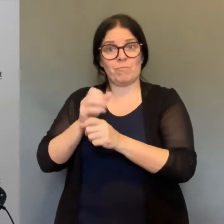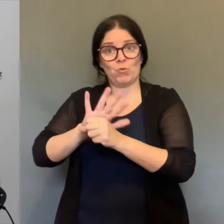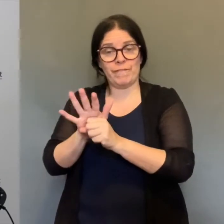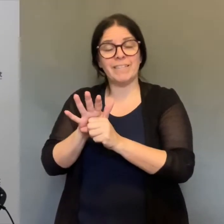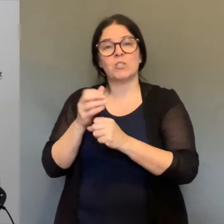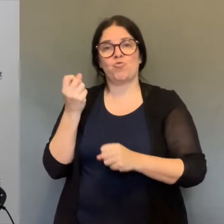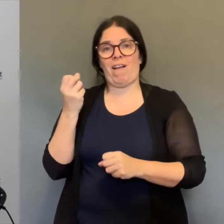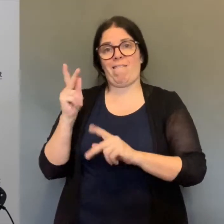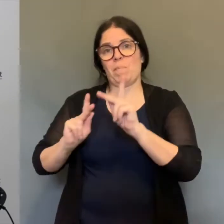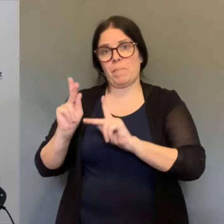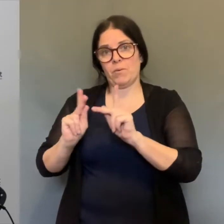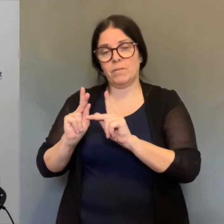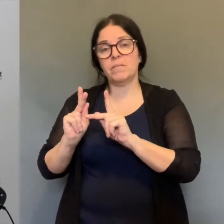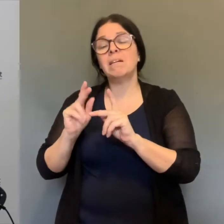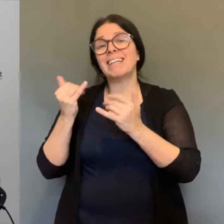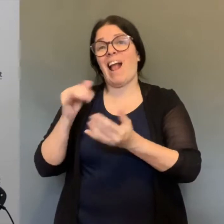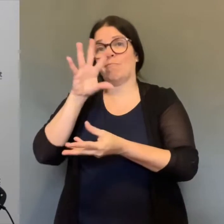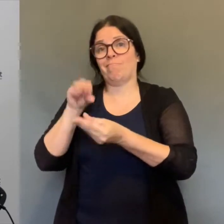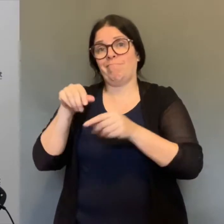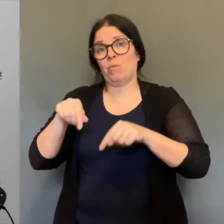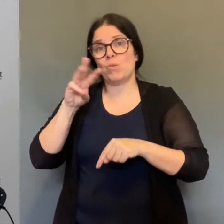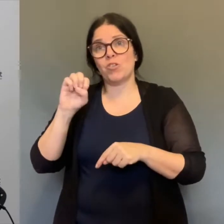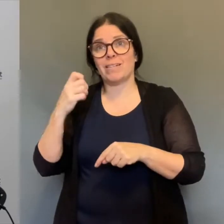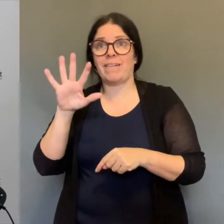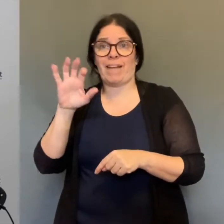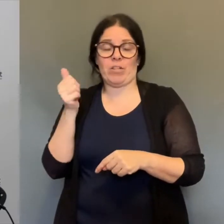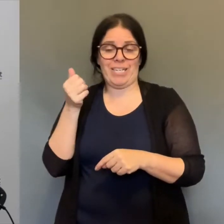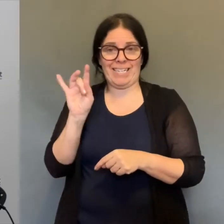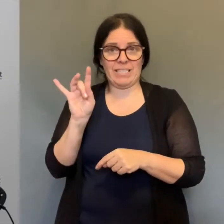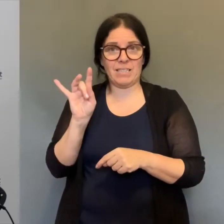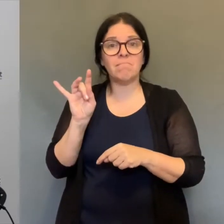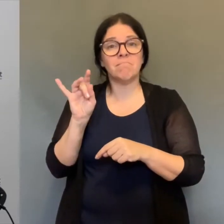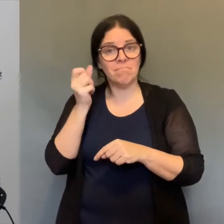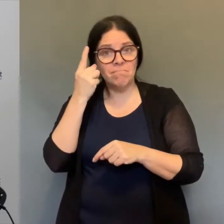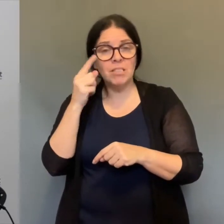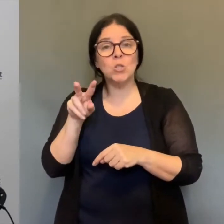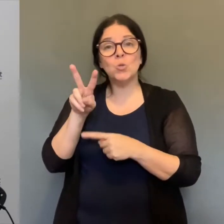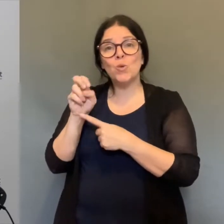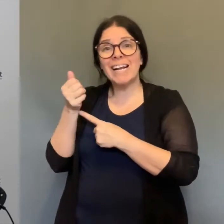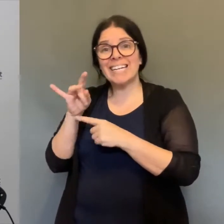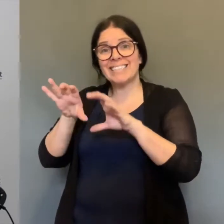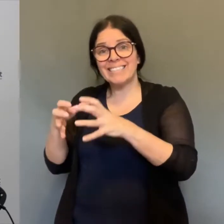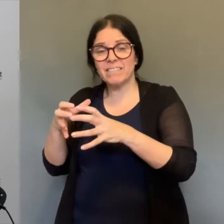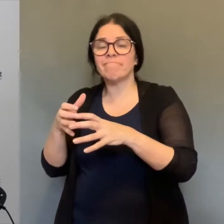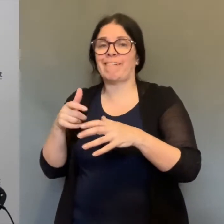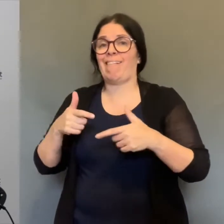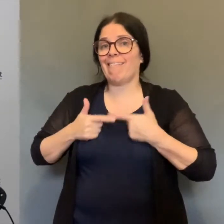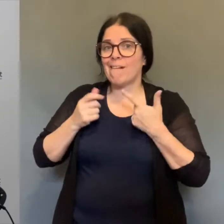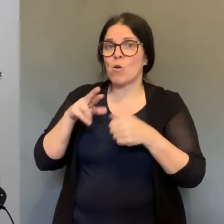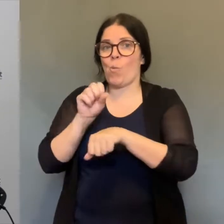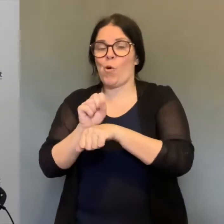42% of our cases have occurred in long-term care homes, including both staff and residents.